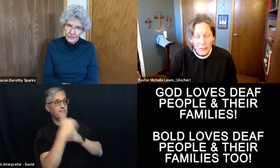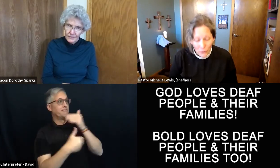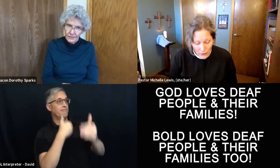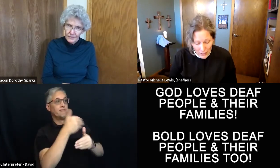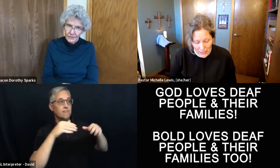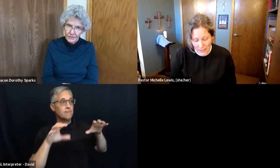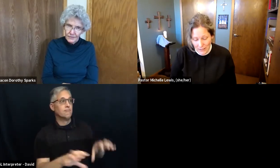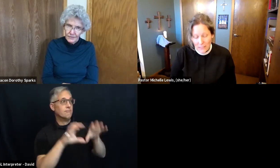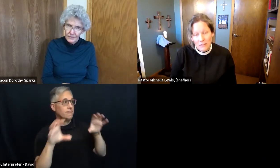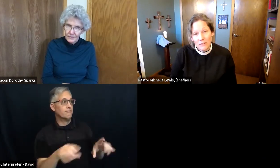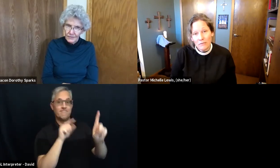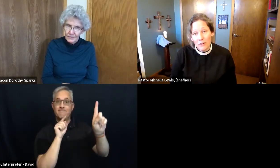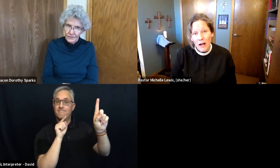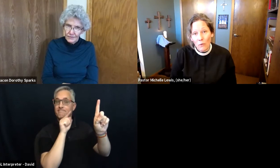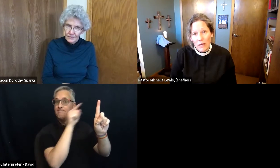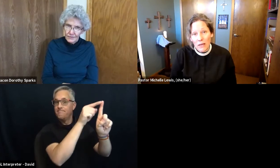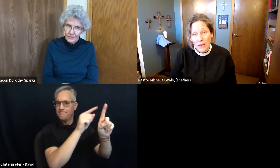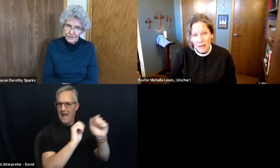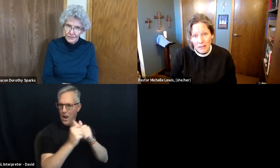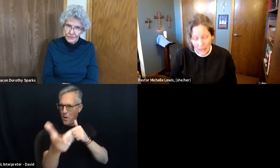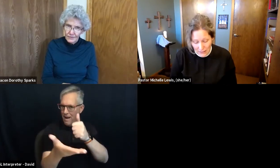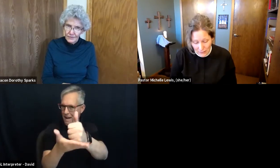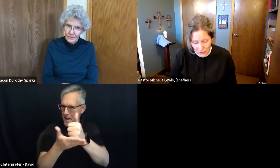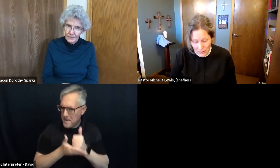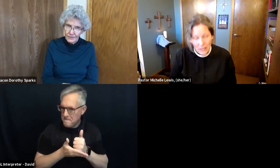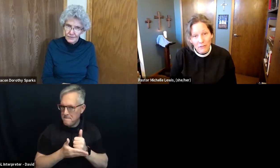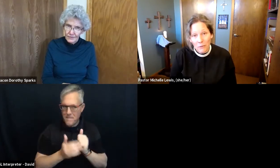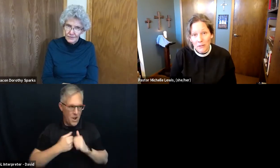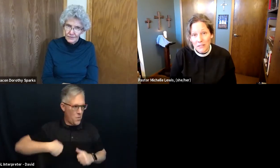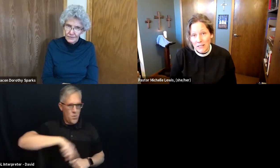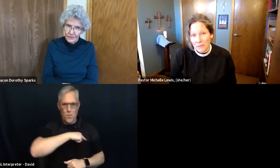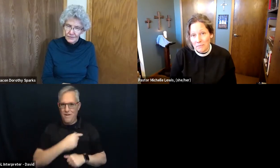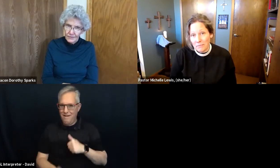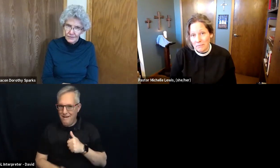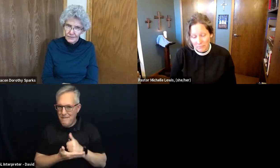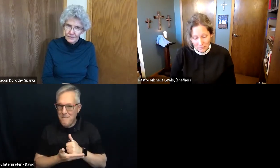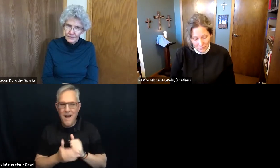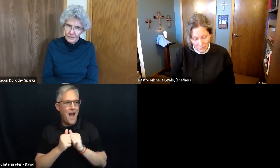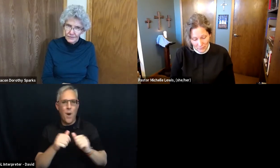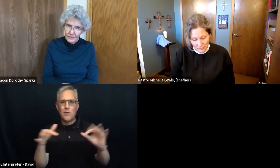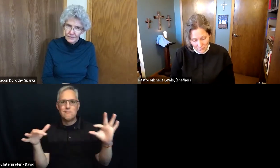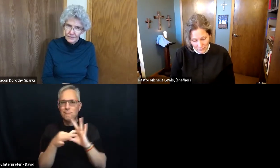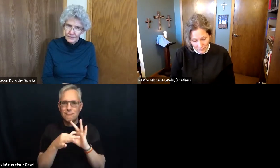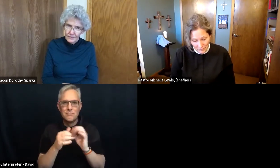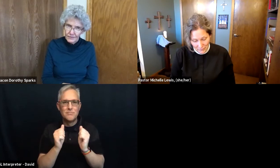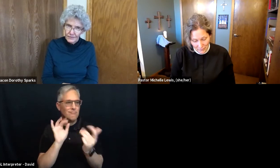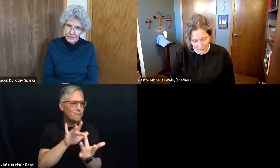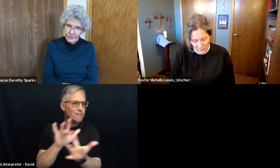What are your ideas for how we can connect with the deaf community?